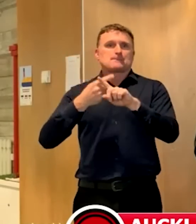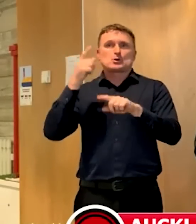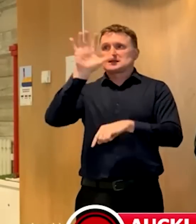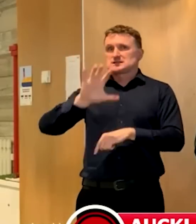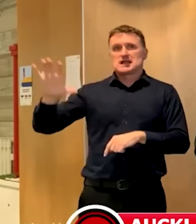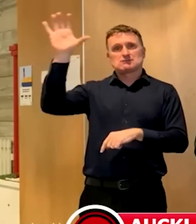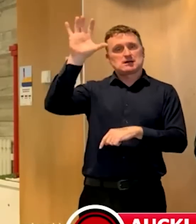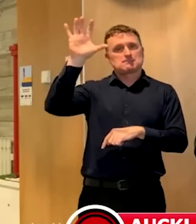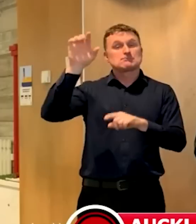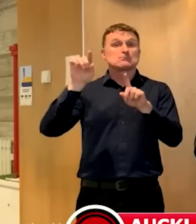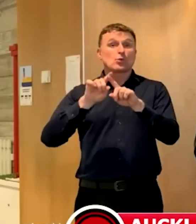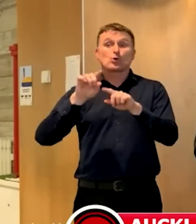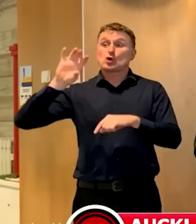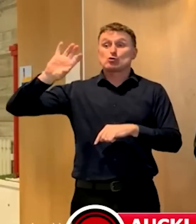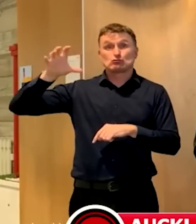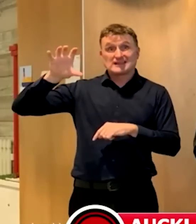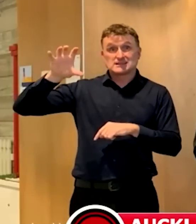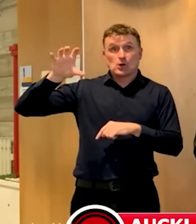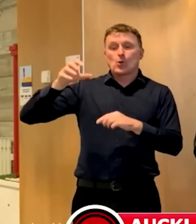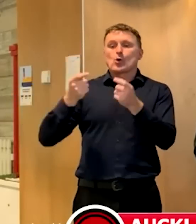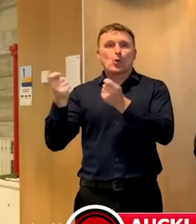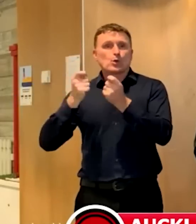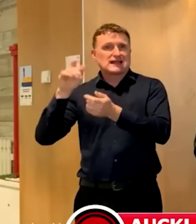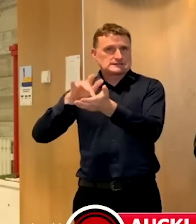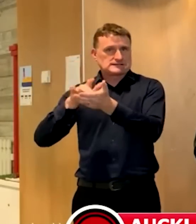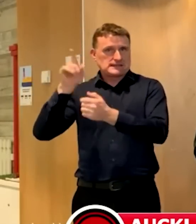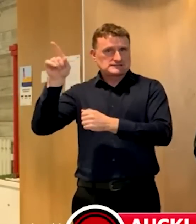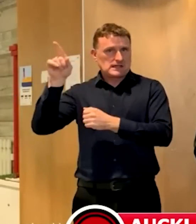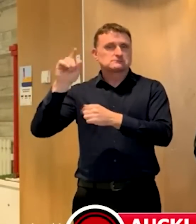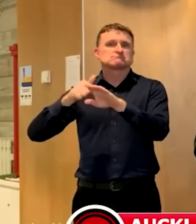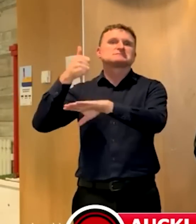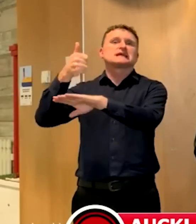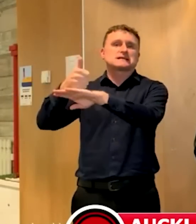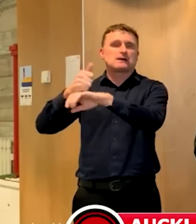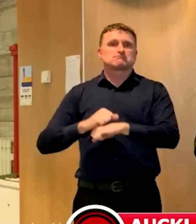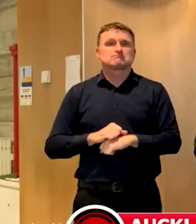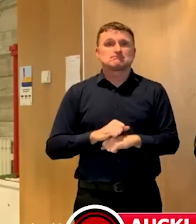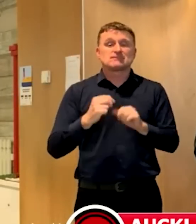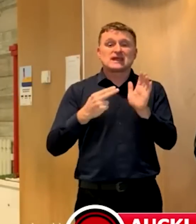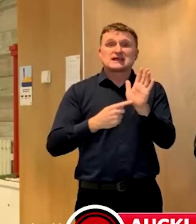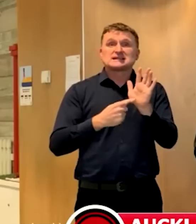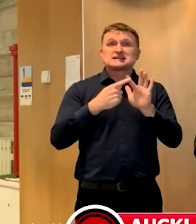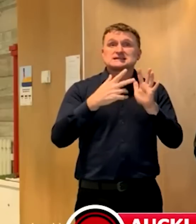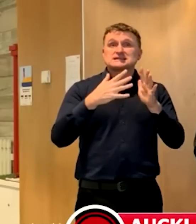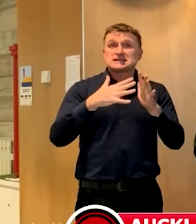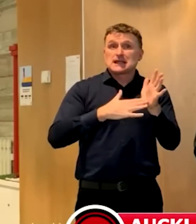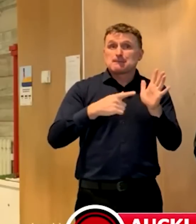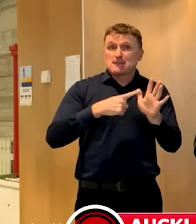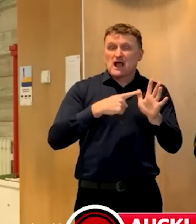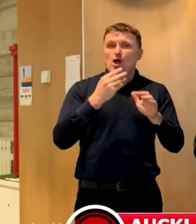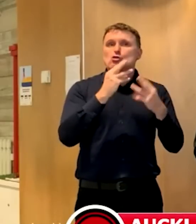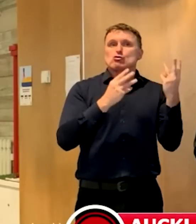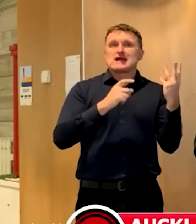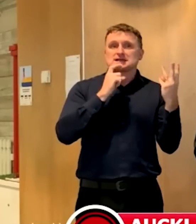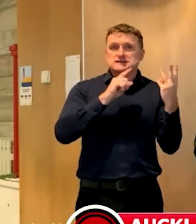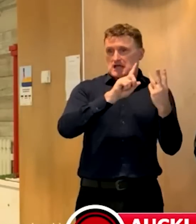Regional Emergency Coordination Centre has been activated. NEMA has deployed 3 staff to assist at that coordination centre with